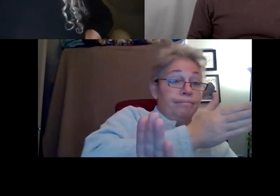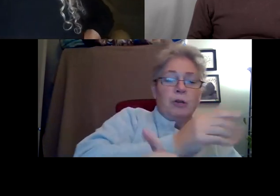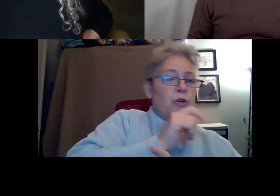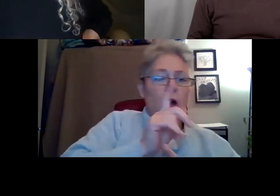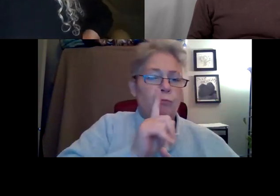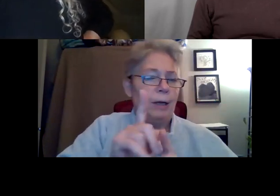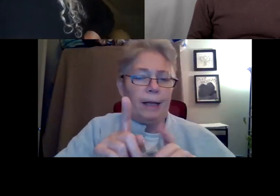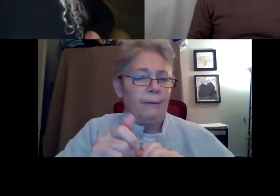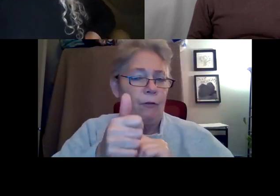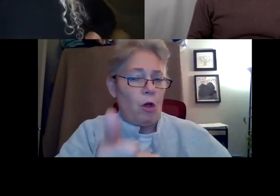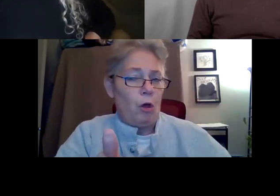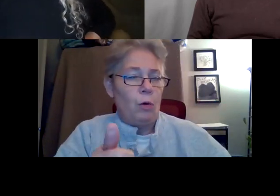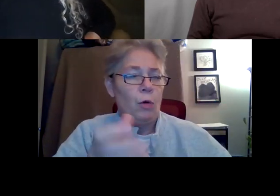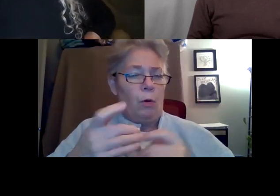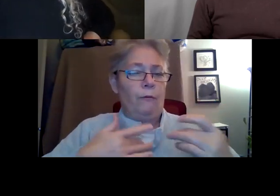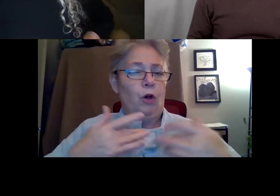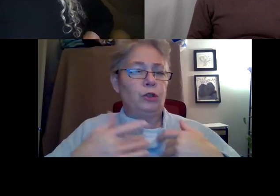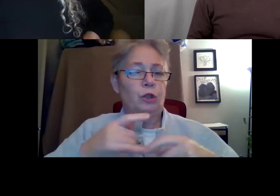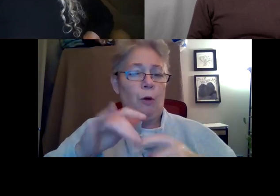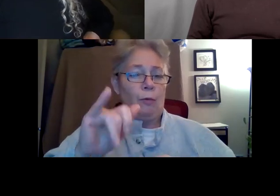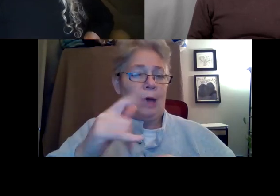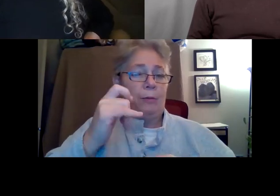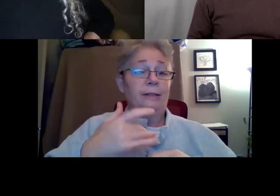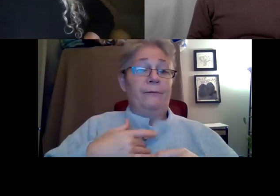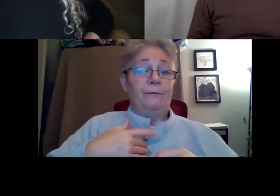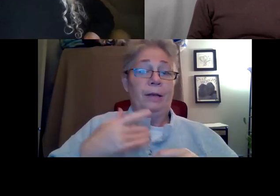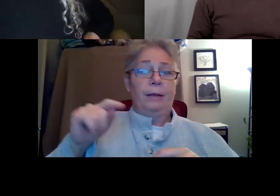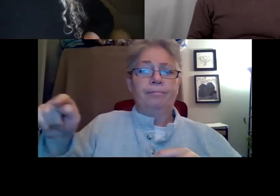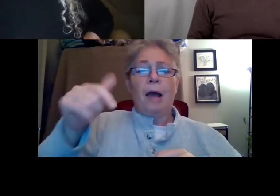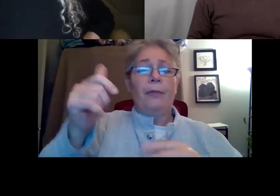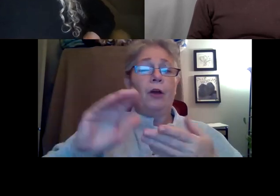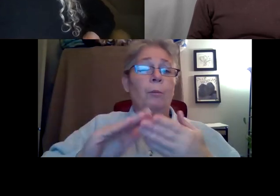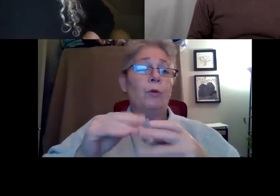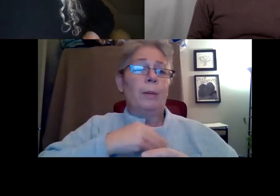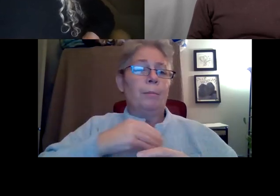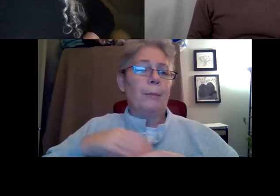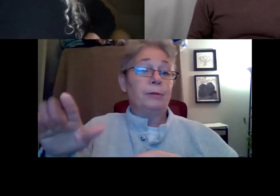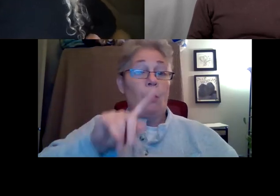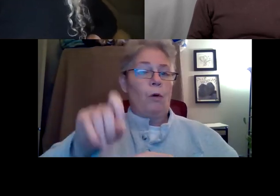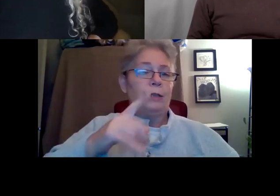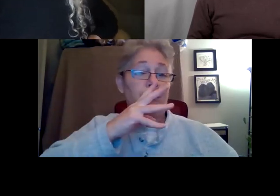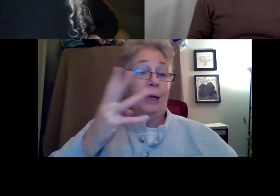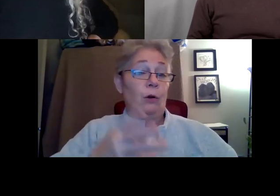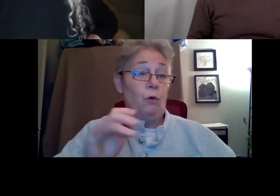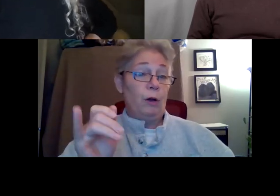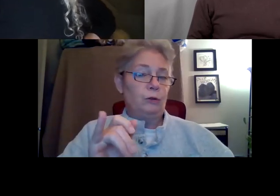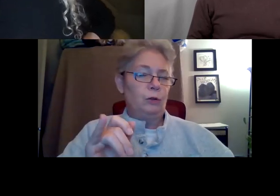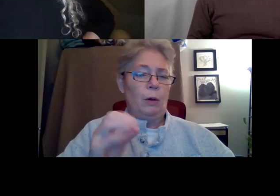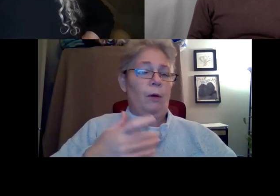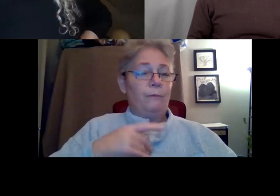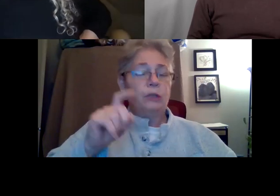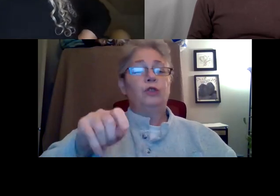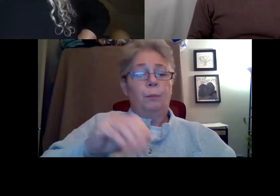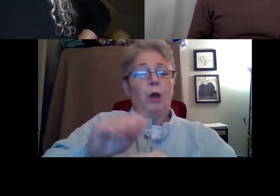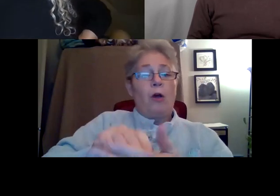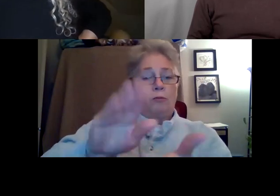what rules you follow, because prior meetings didn't seem to follow Robert's rules. And that didn't feel fair, especially when